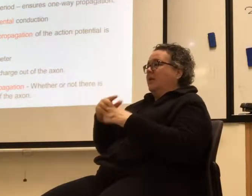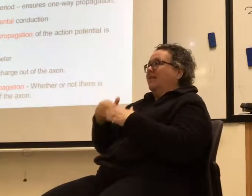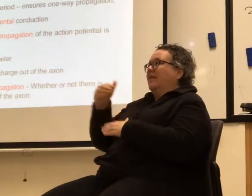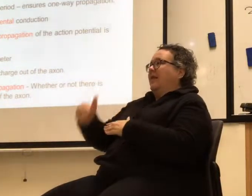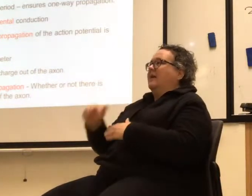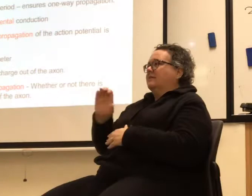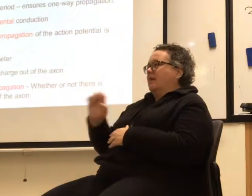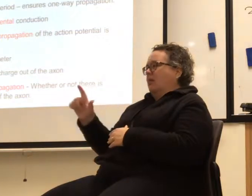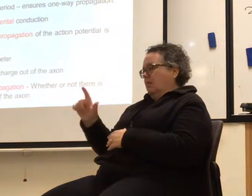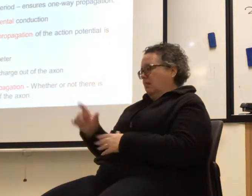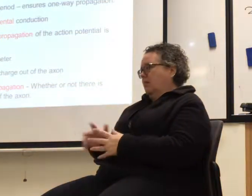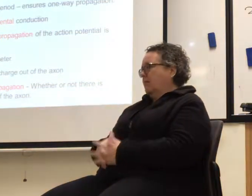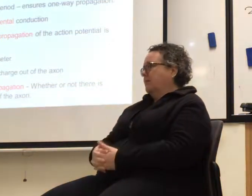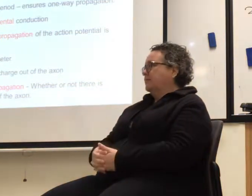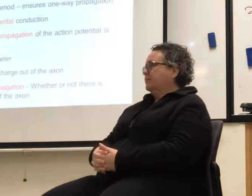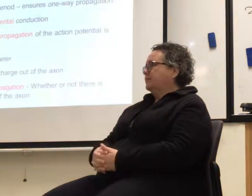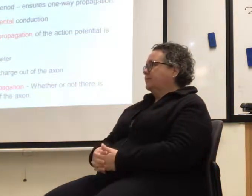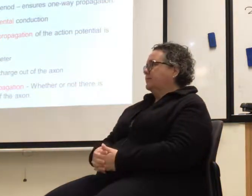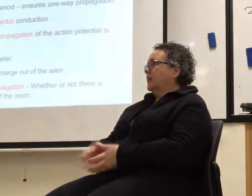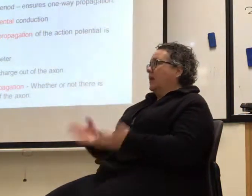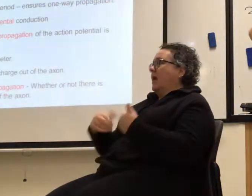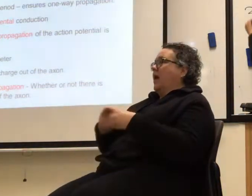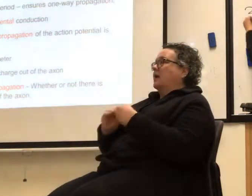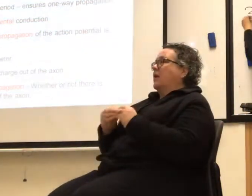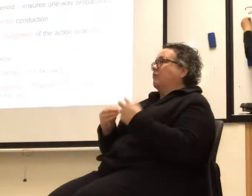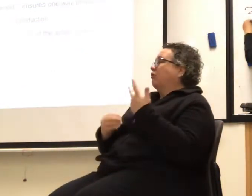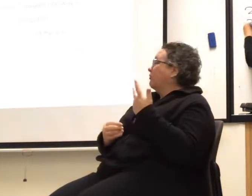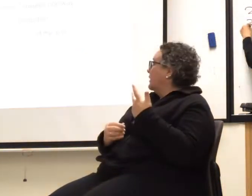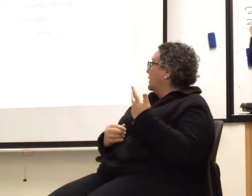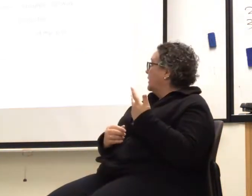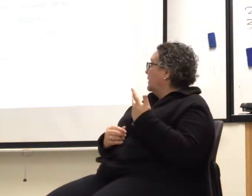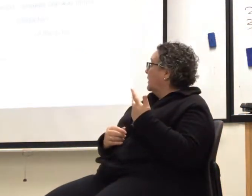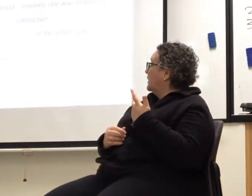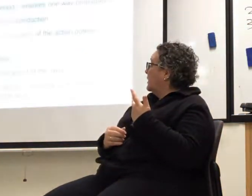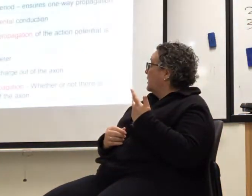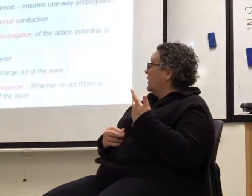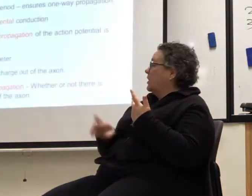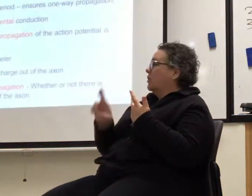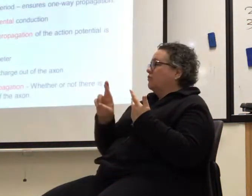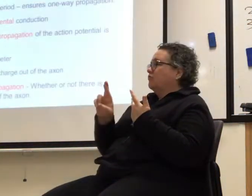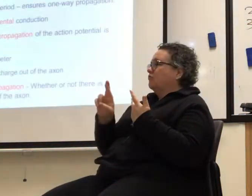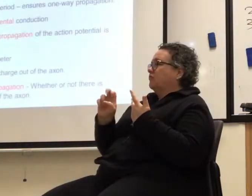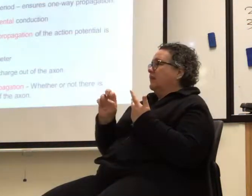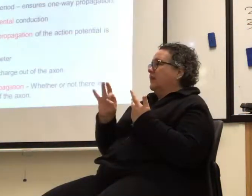And number 3, refractory period.